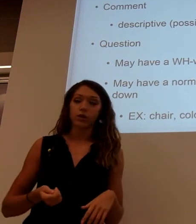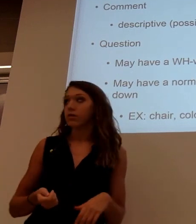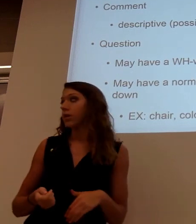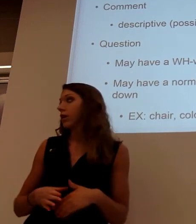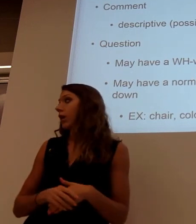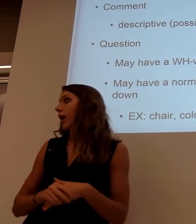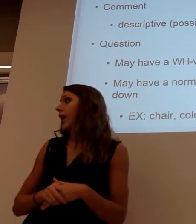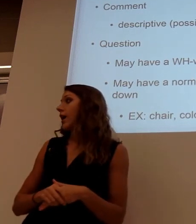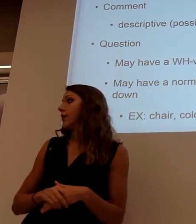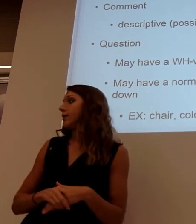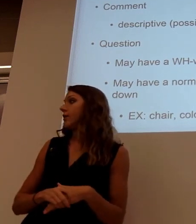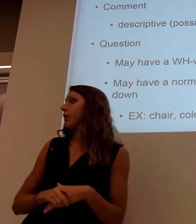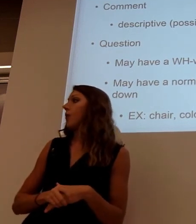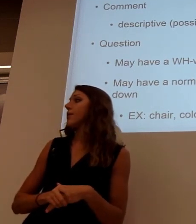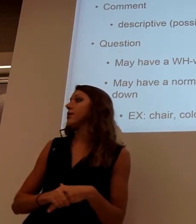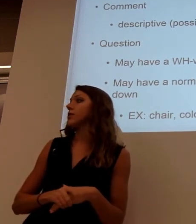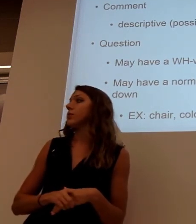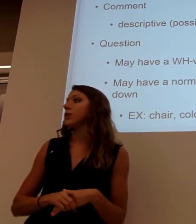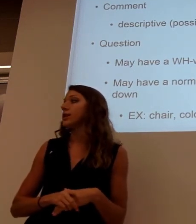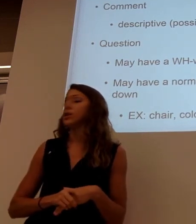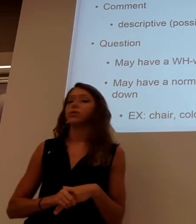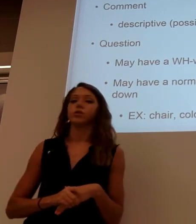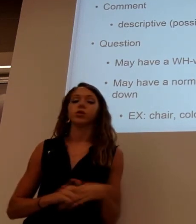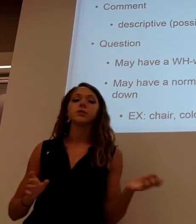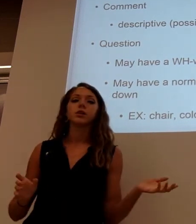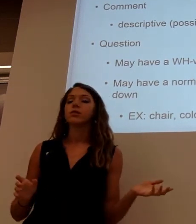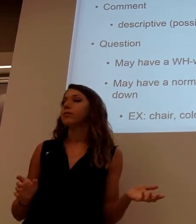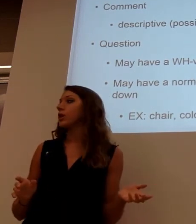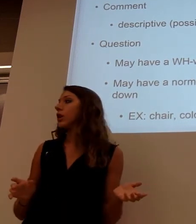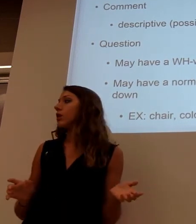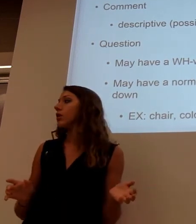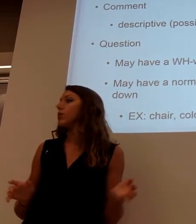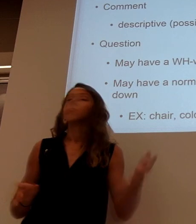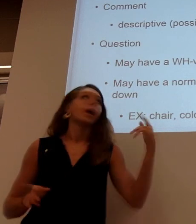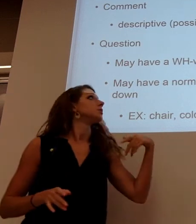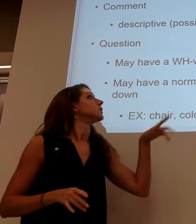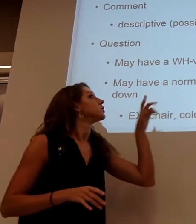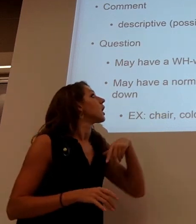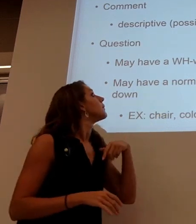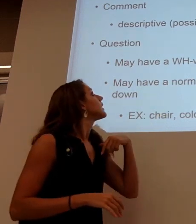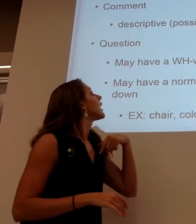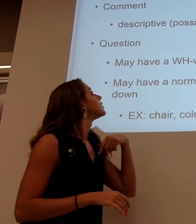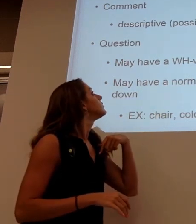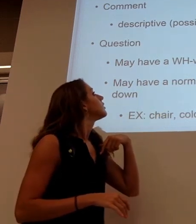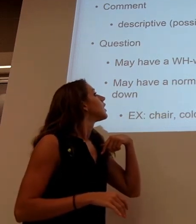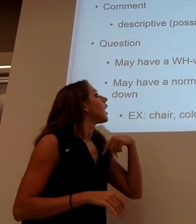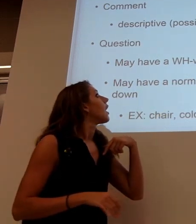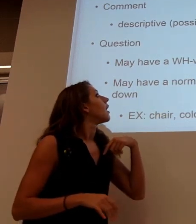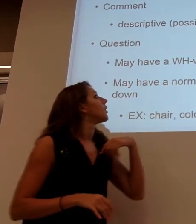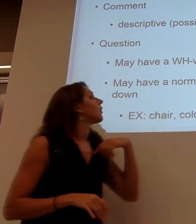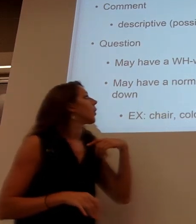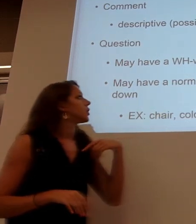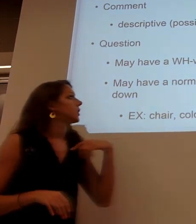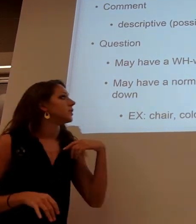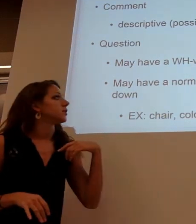question. And comments are typically just descriptive. They're possibly describing an action. And then the questions